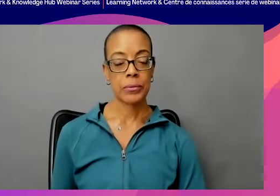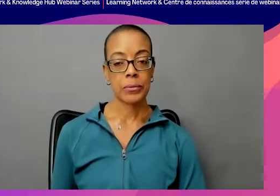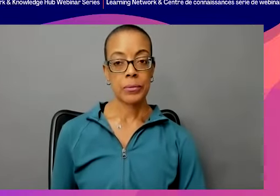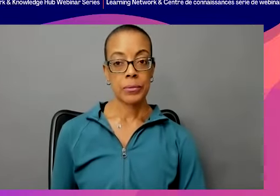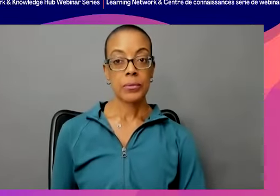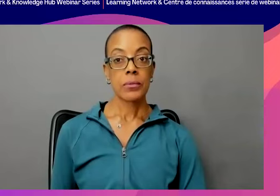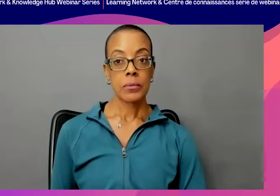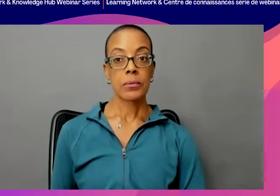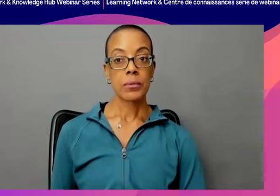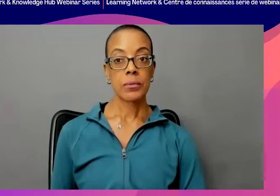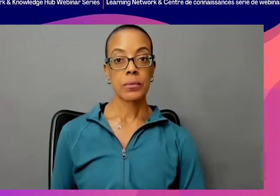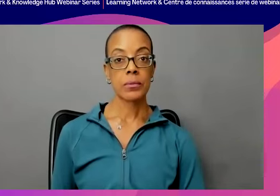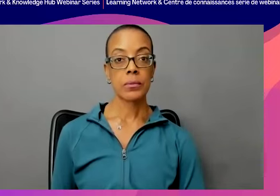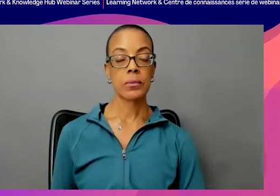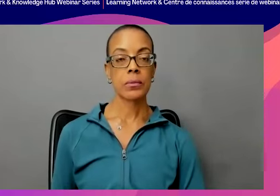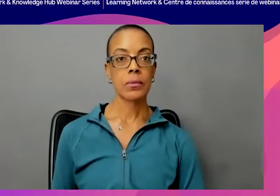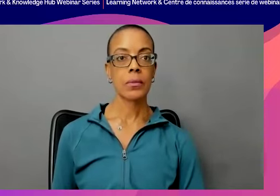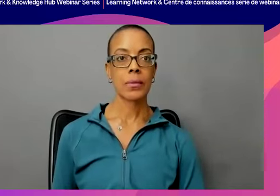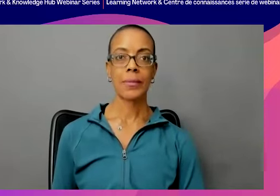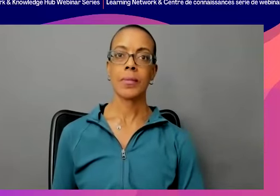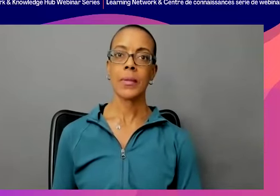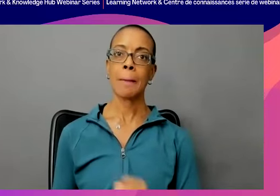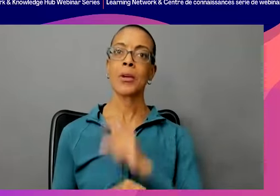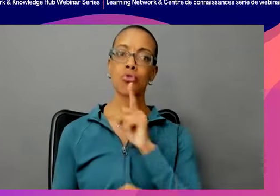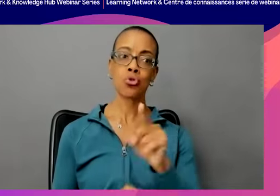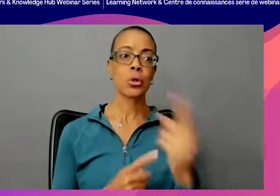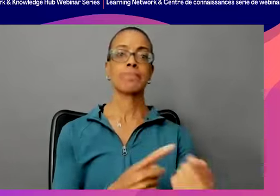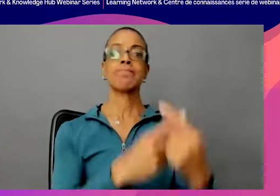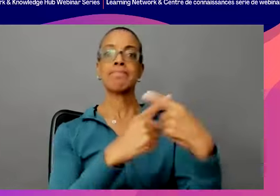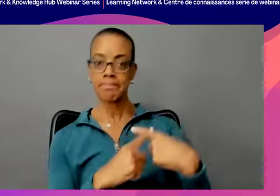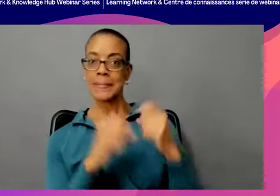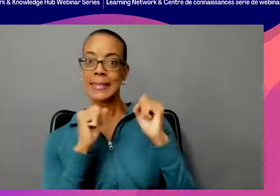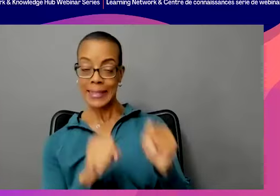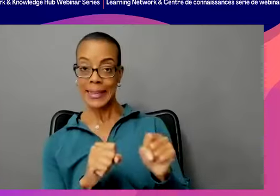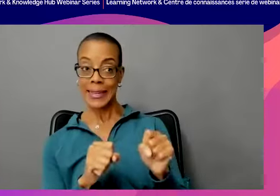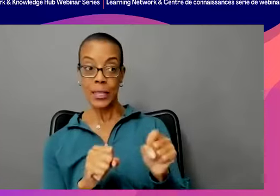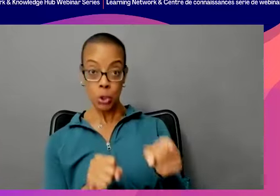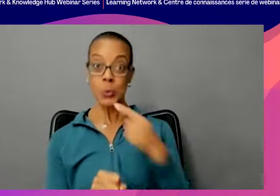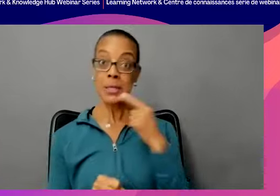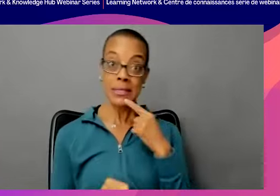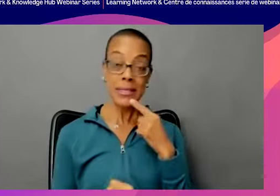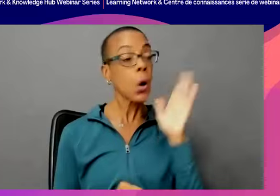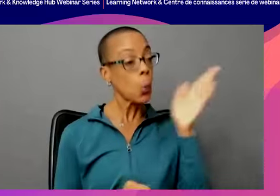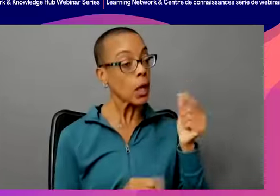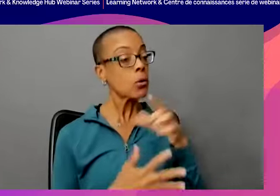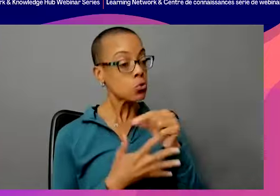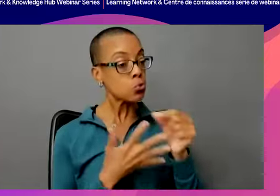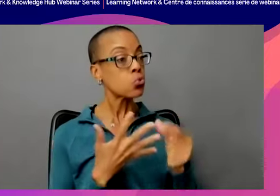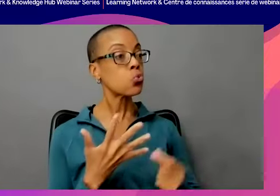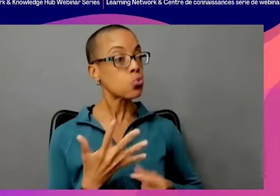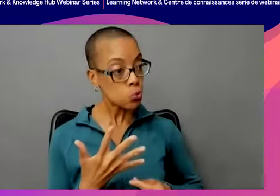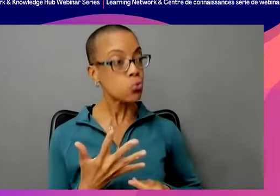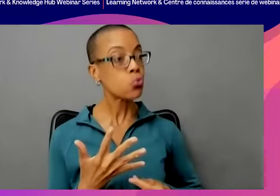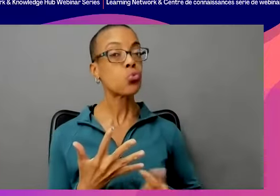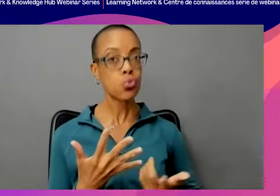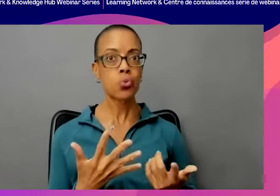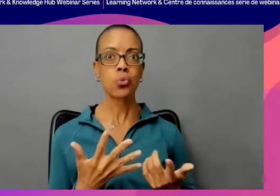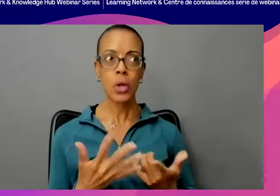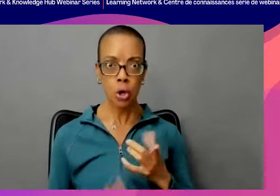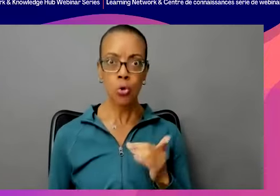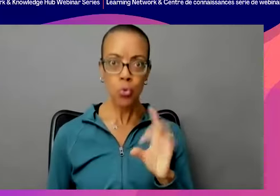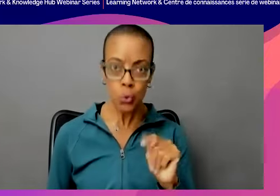And again, be reliable. So if you've said you're going to do something for her or get something for her, follow through